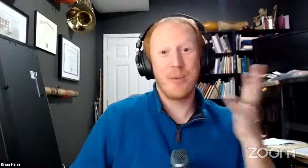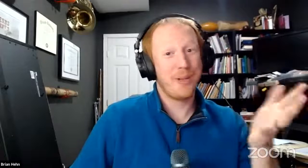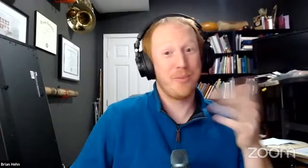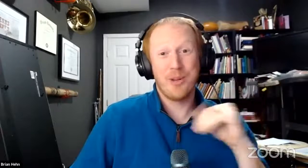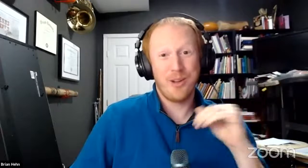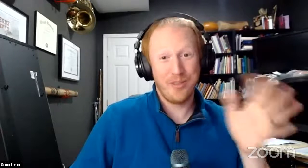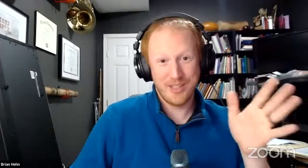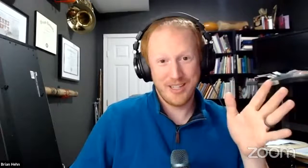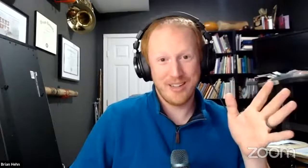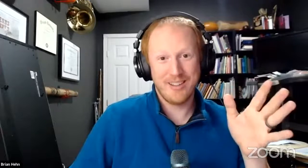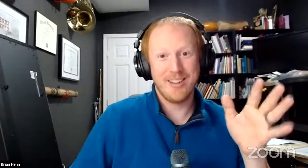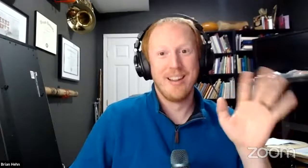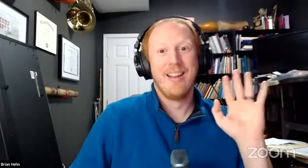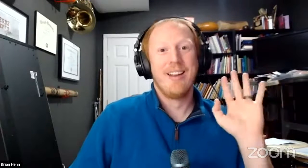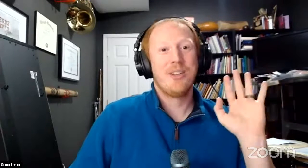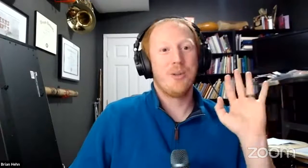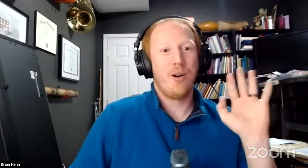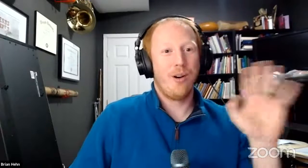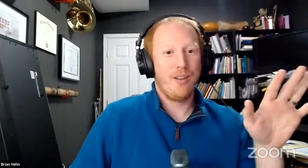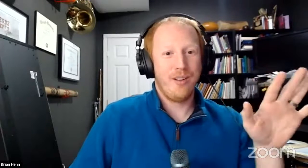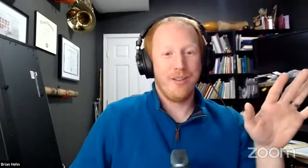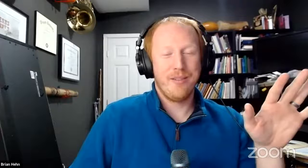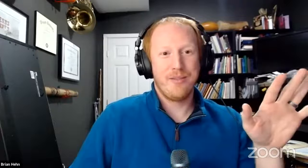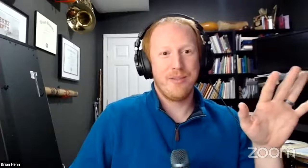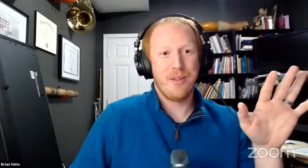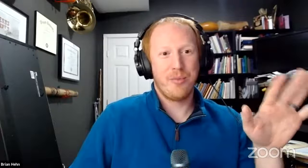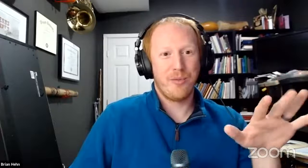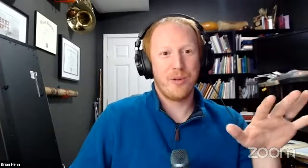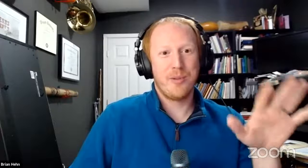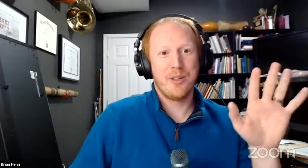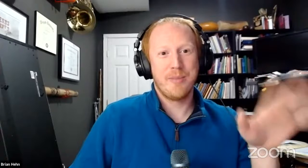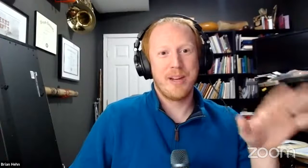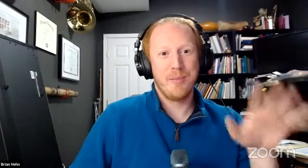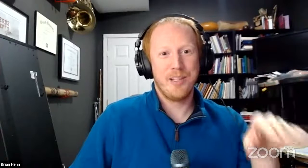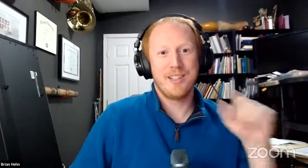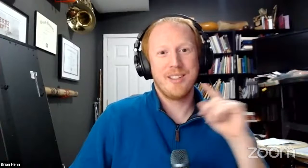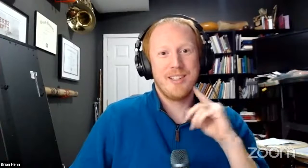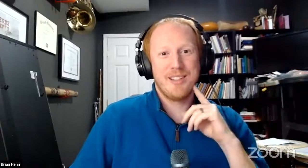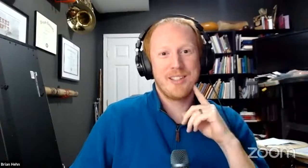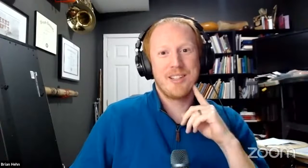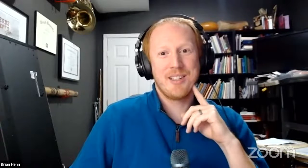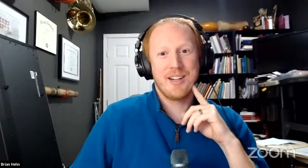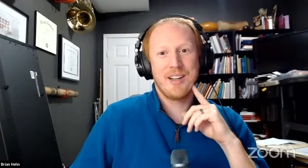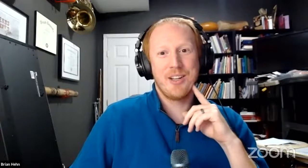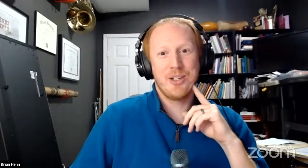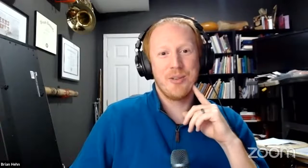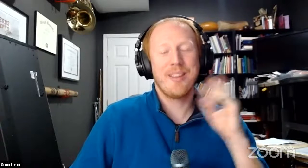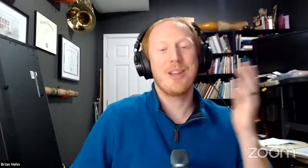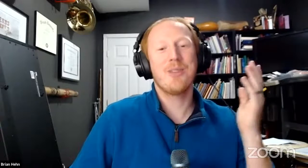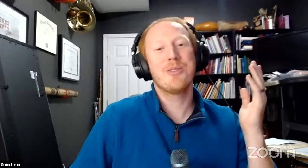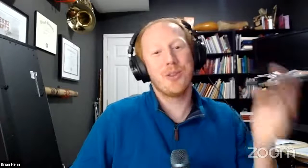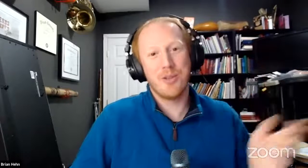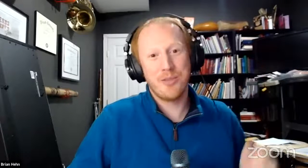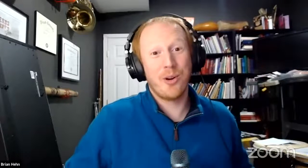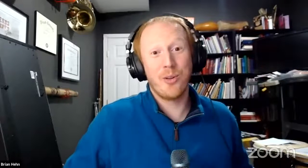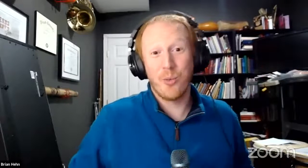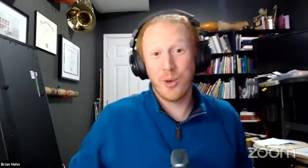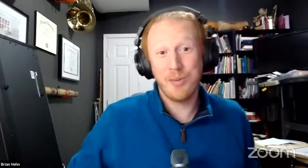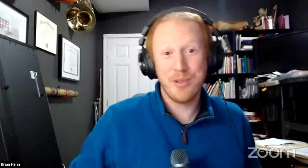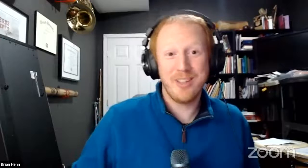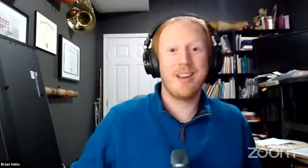and children home from school until who knows. Oh, tidings of